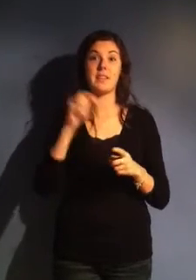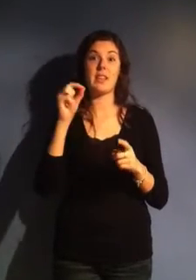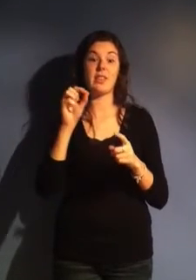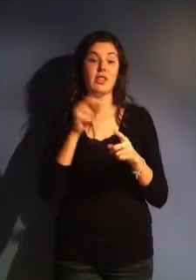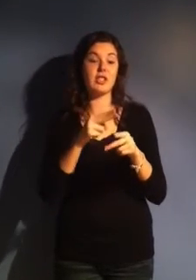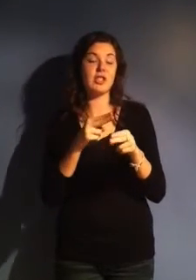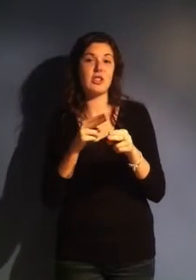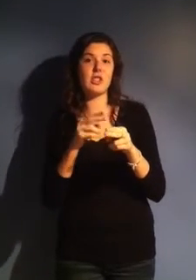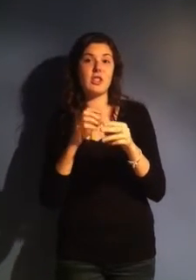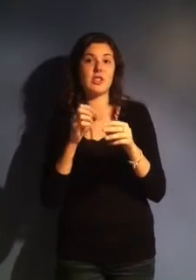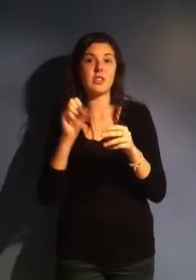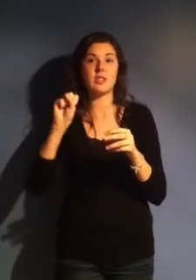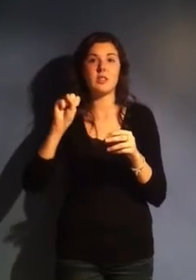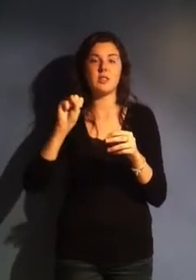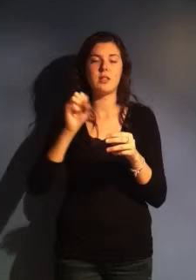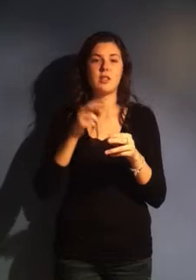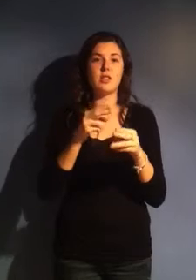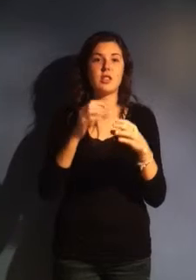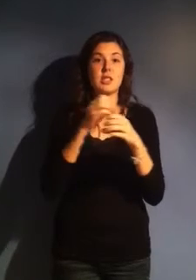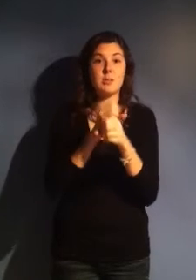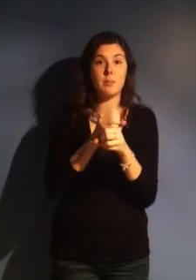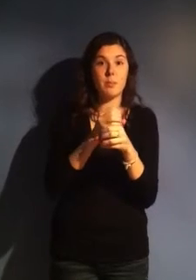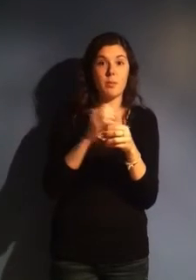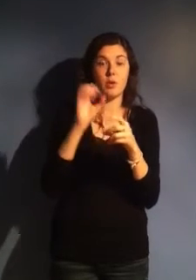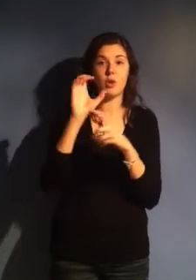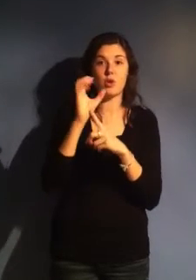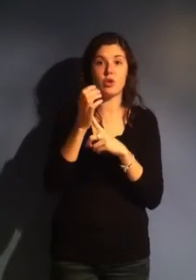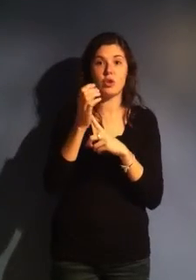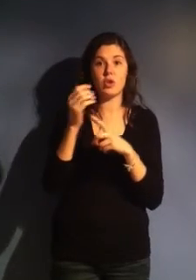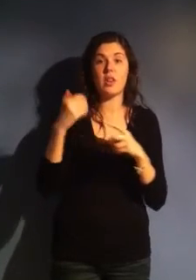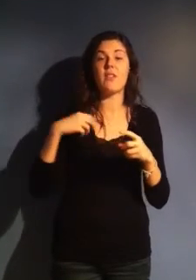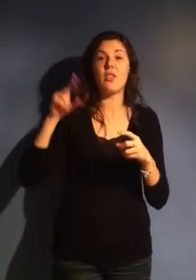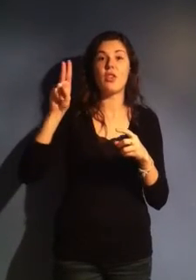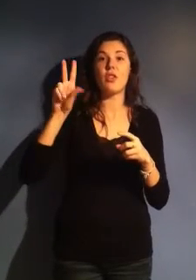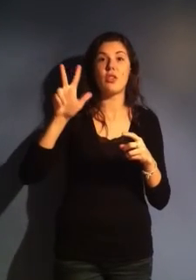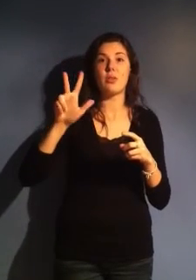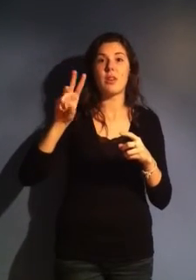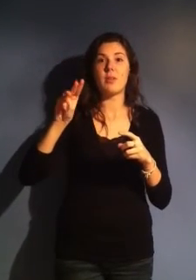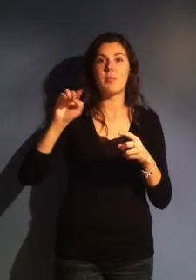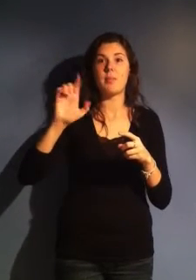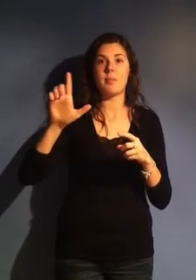and then you take the small culture and separate that